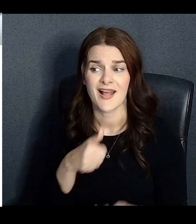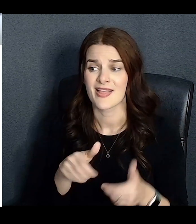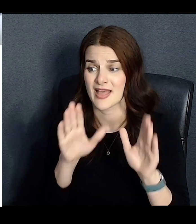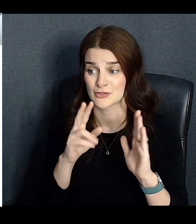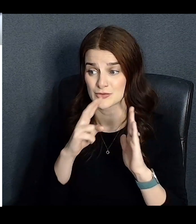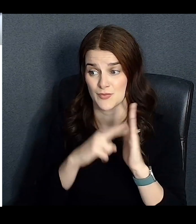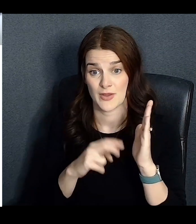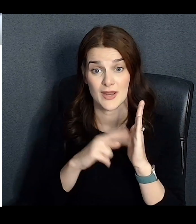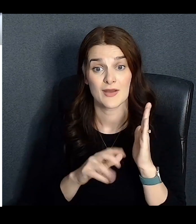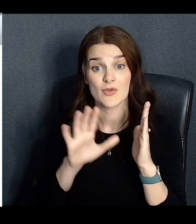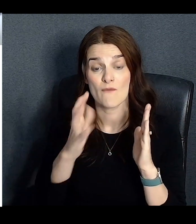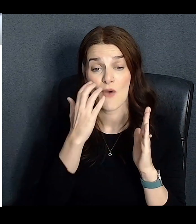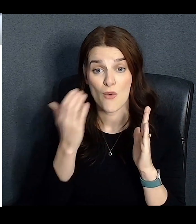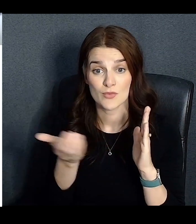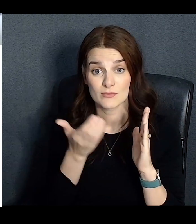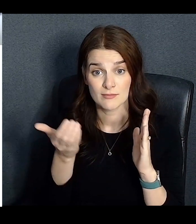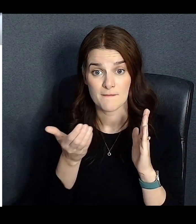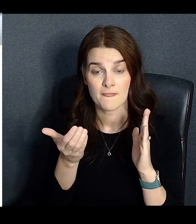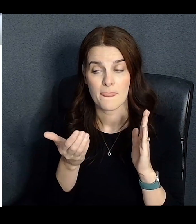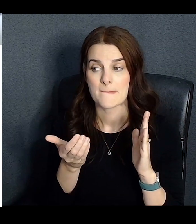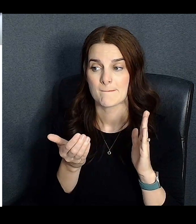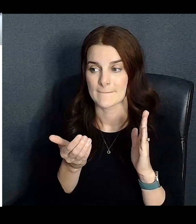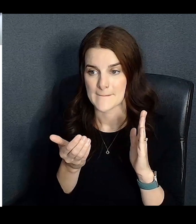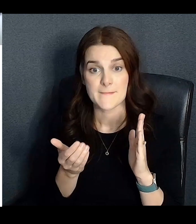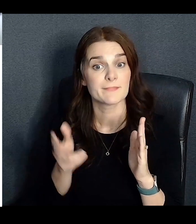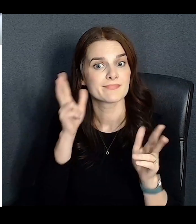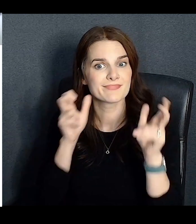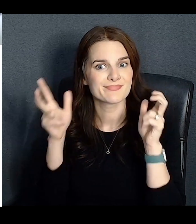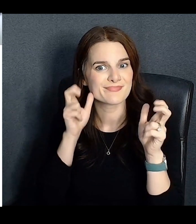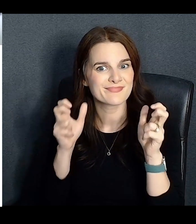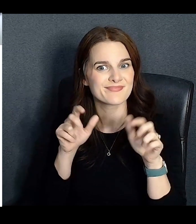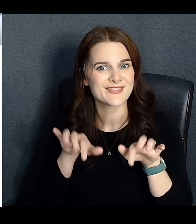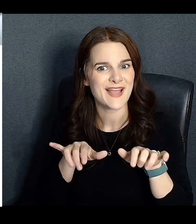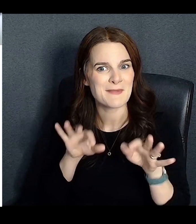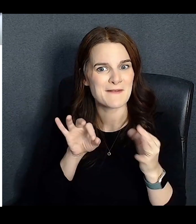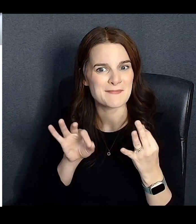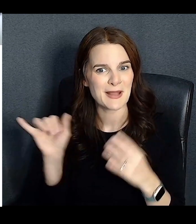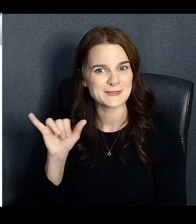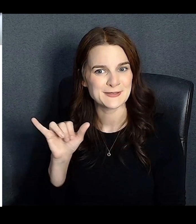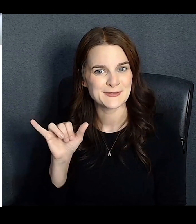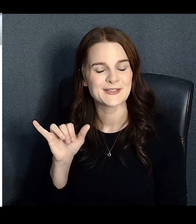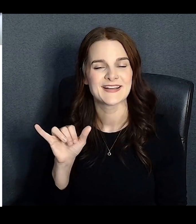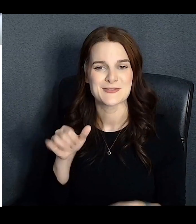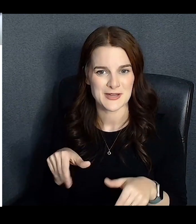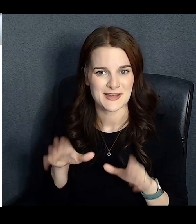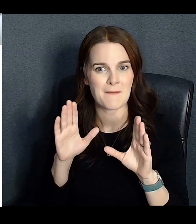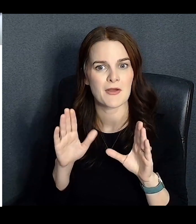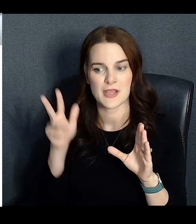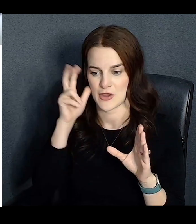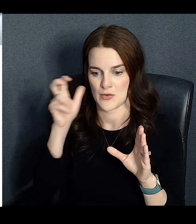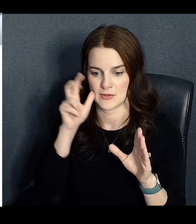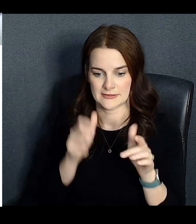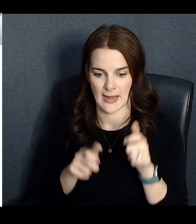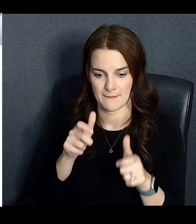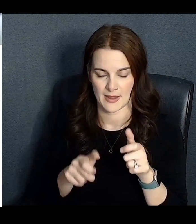This allows you to read on your phone. So you can also actually hear typing feedback too. So you can enable that